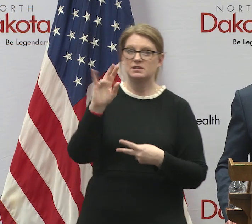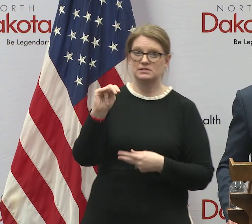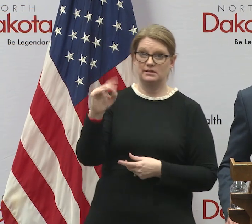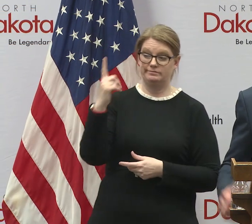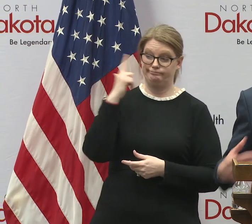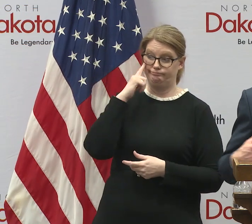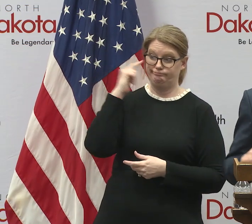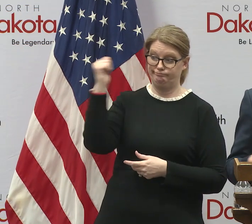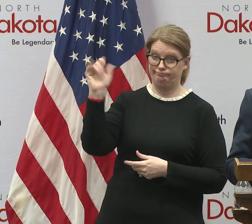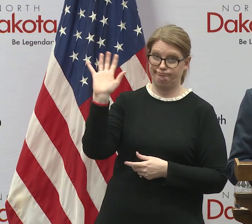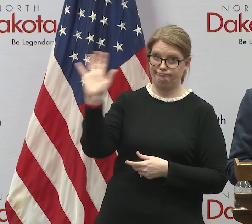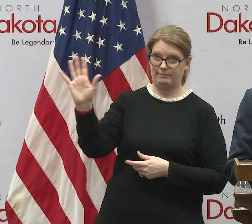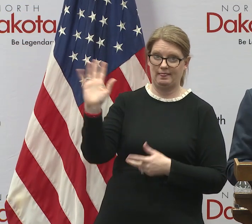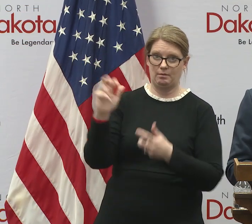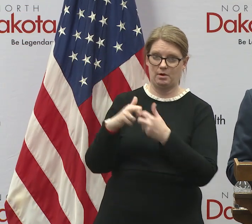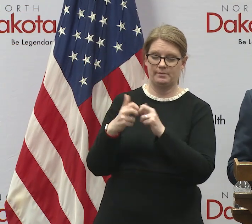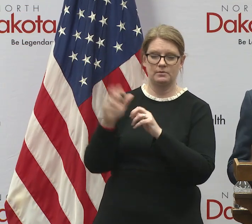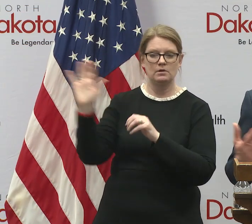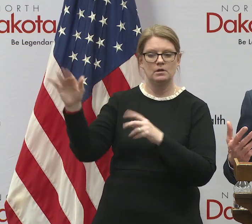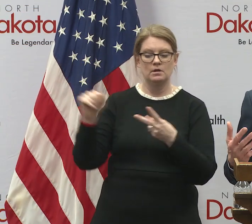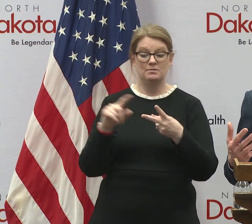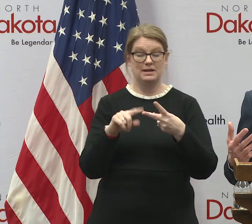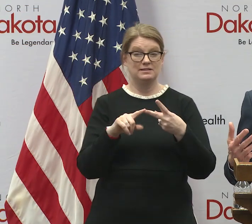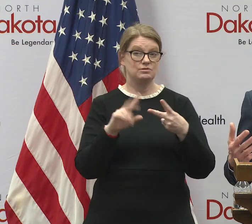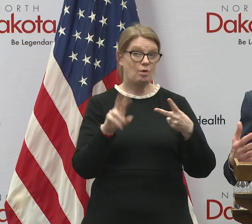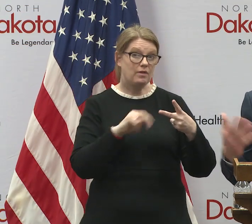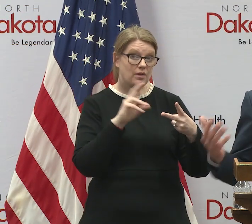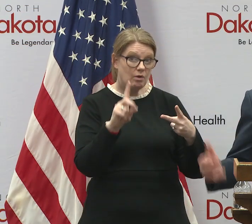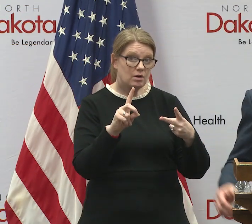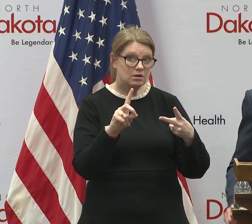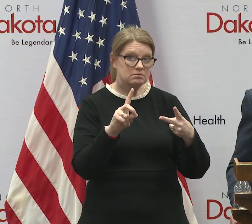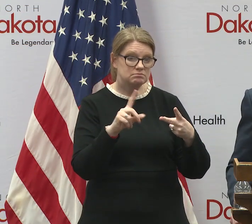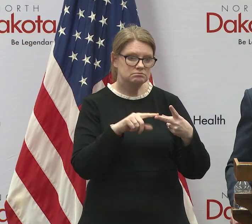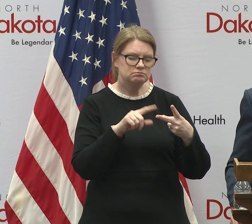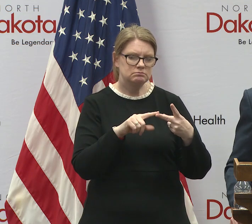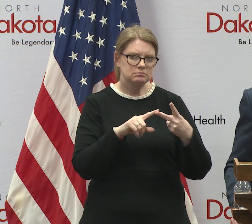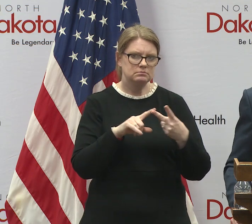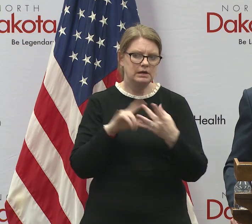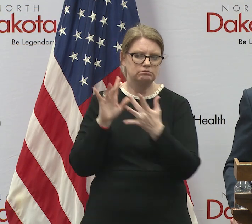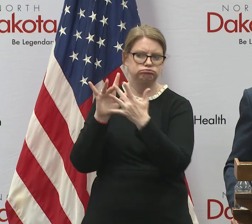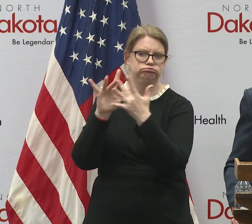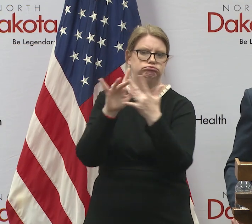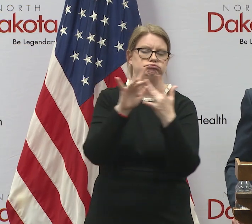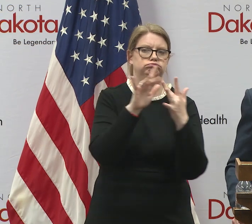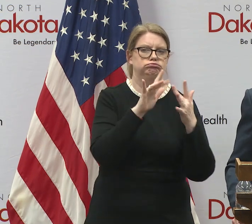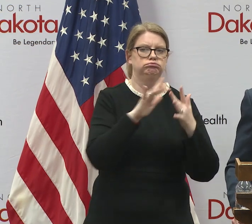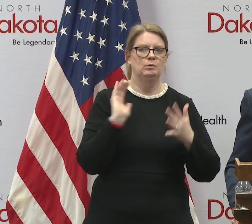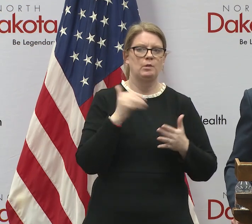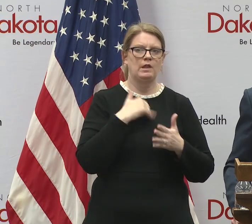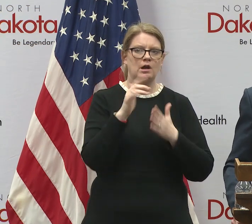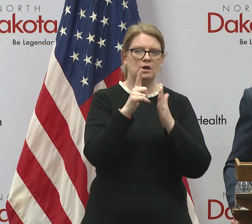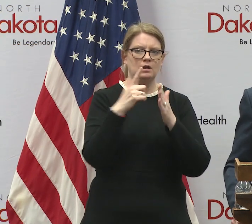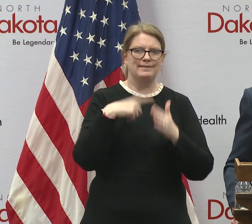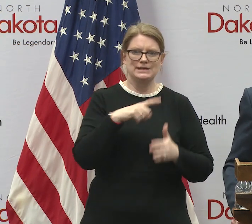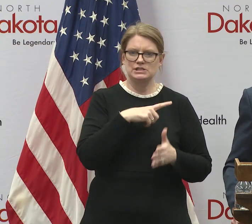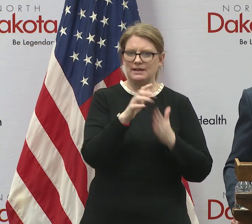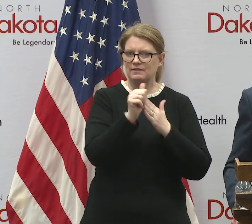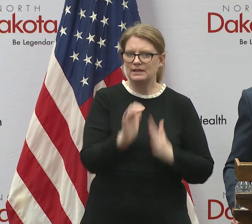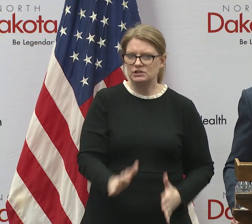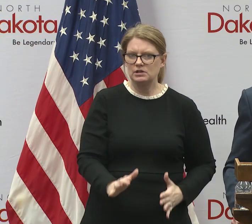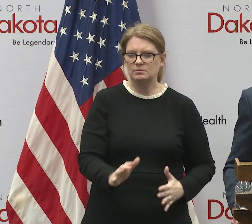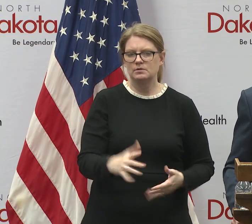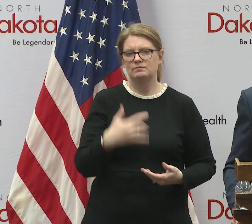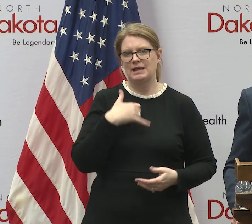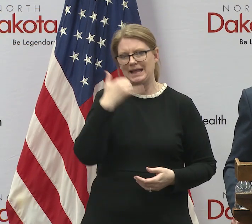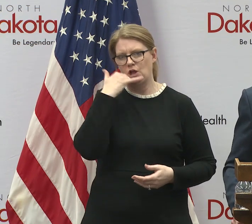that side of the river, but in North Dakota, we're working very closely to stay in touch with our legislative leadership. We've had calls this